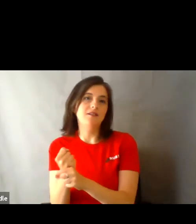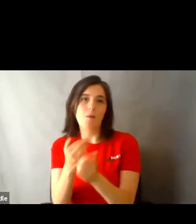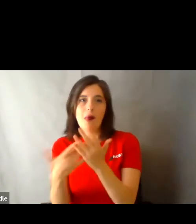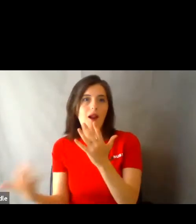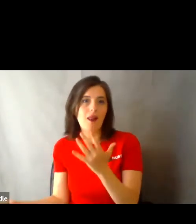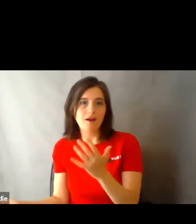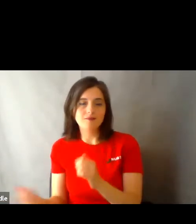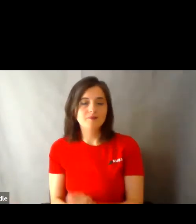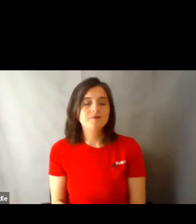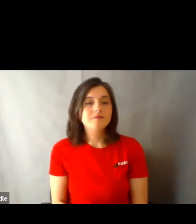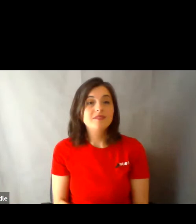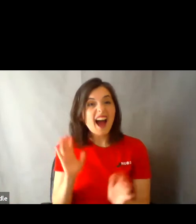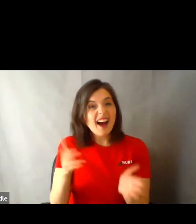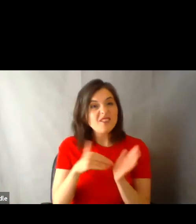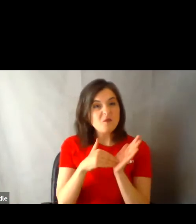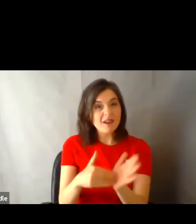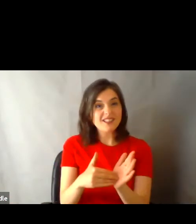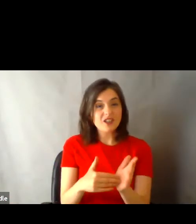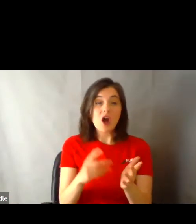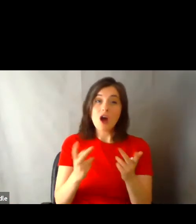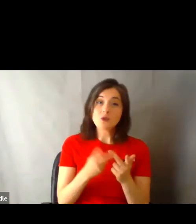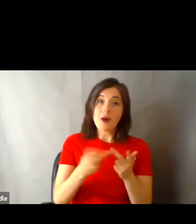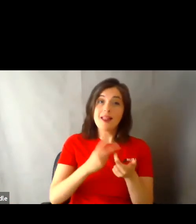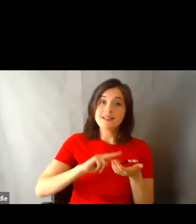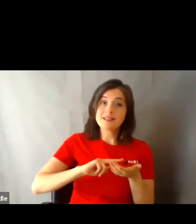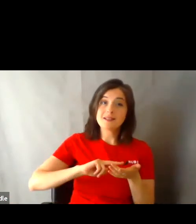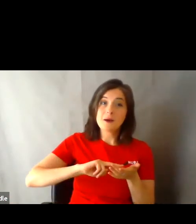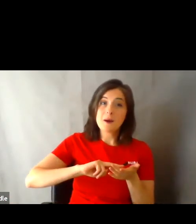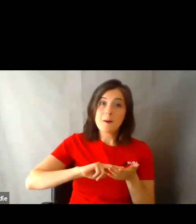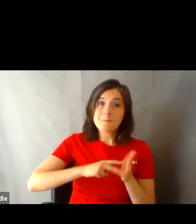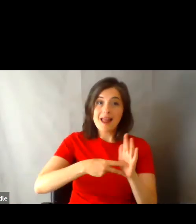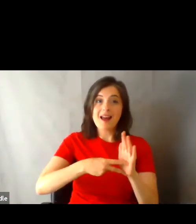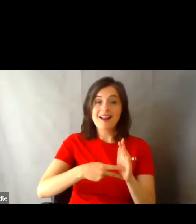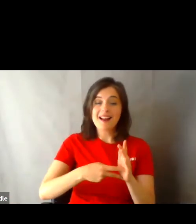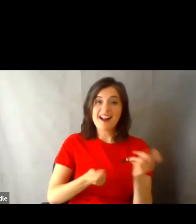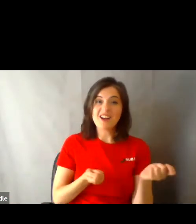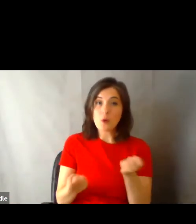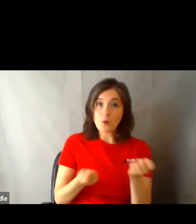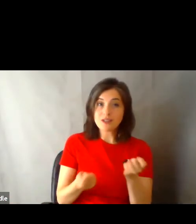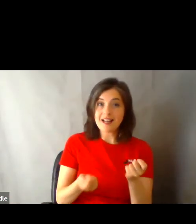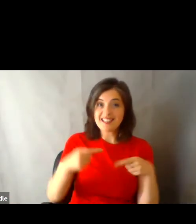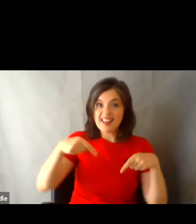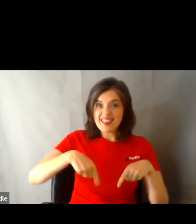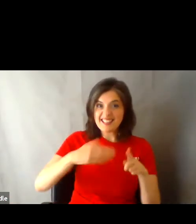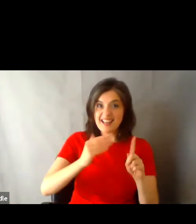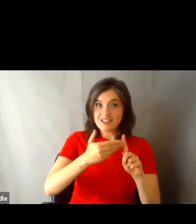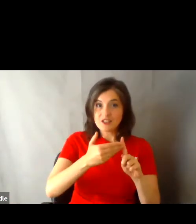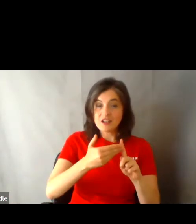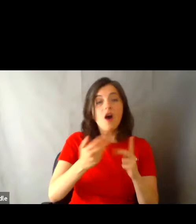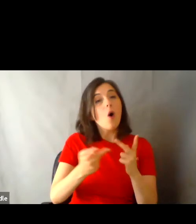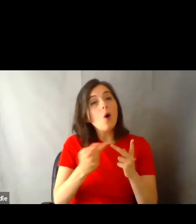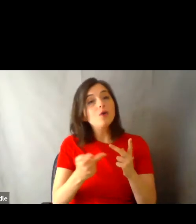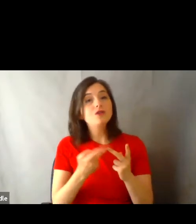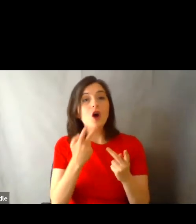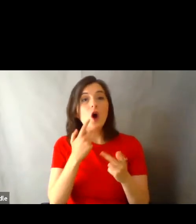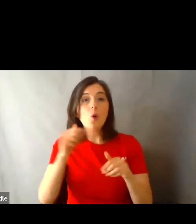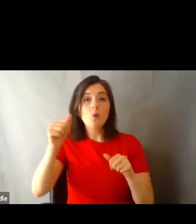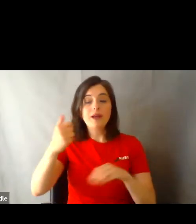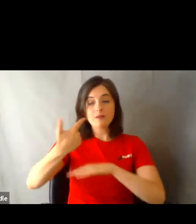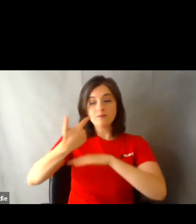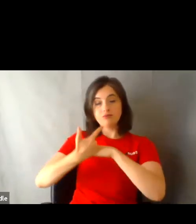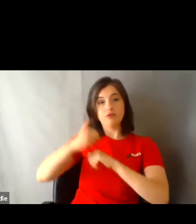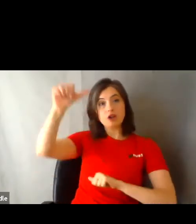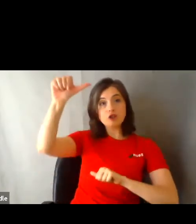as planning and coordinating these types of direct actions, there was other stuff going on too. We made a short subtitled video